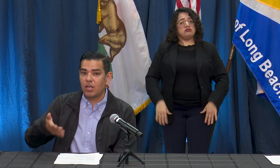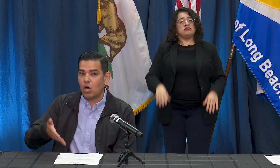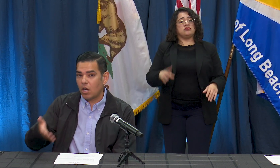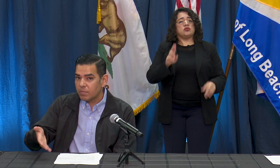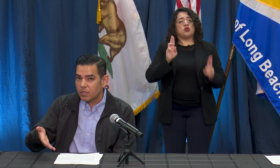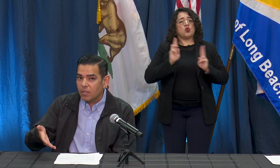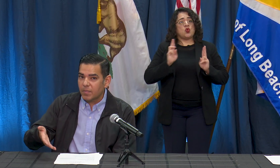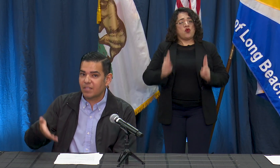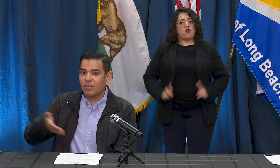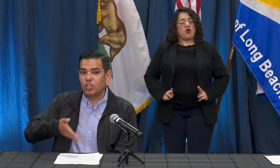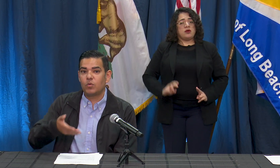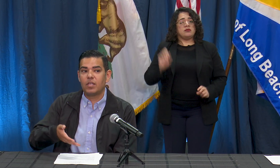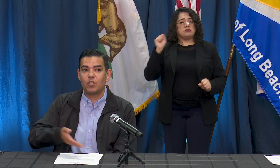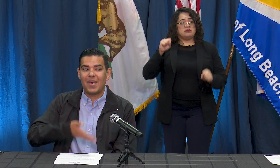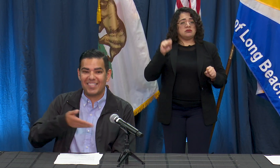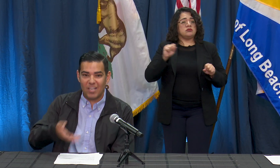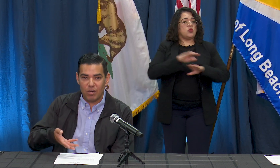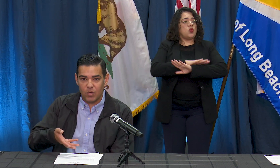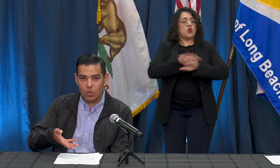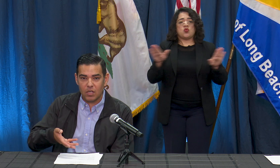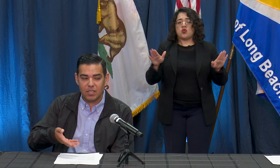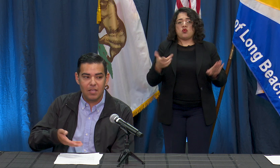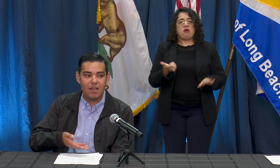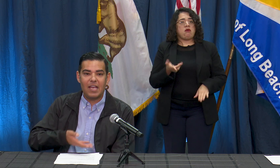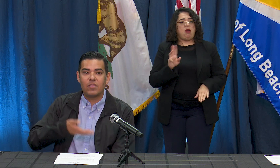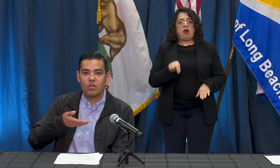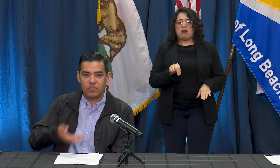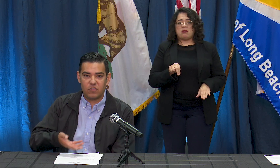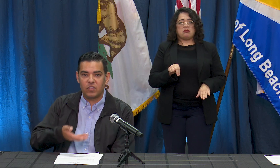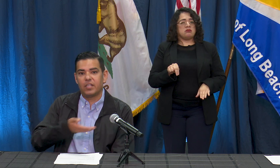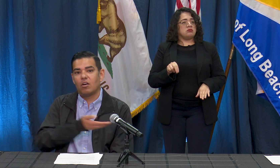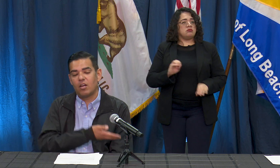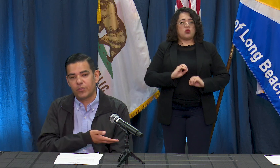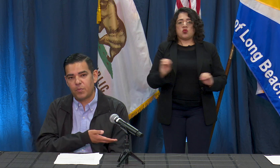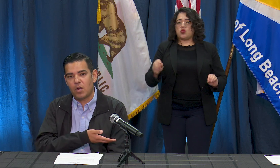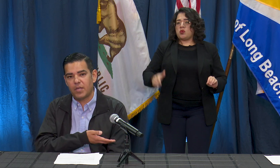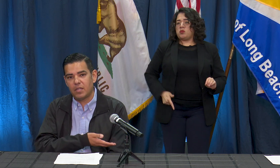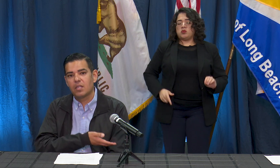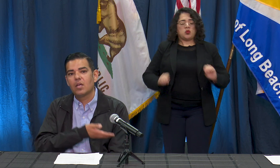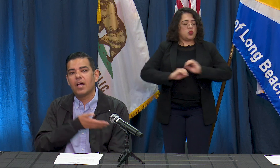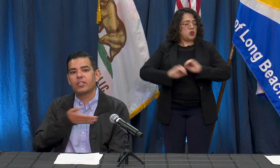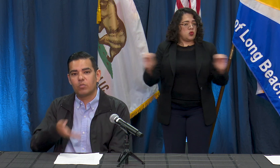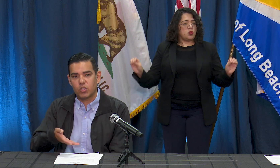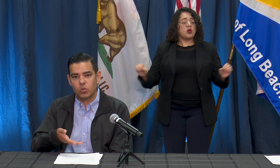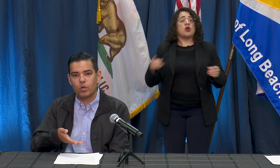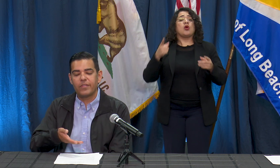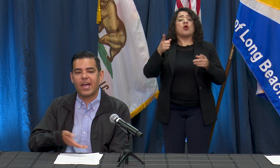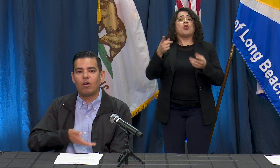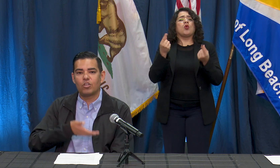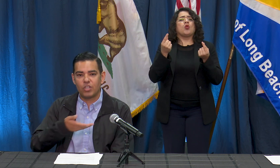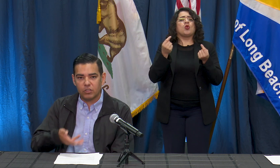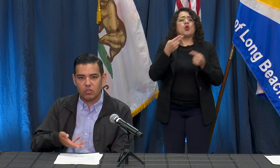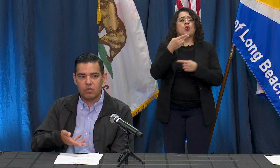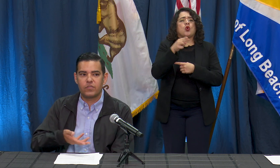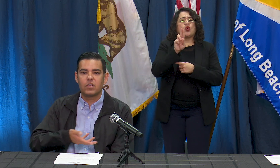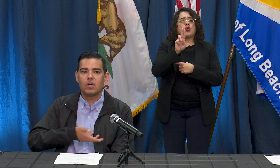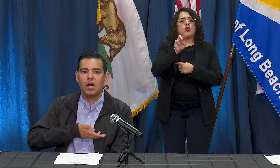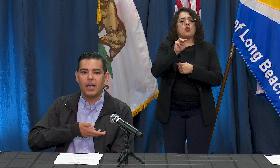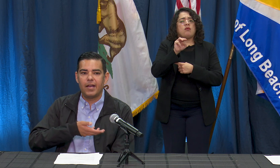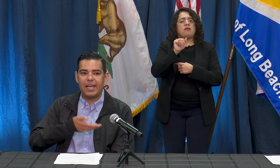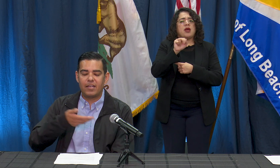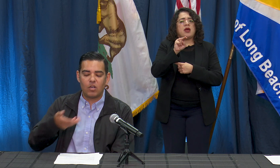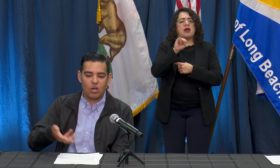also be unarmed because they're doing humanitarian work and they're assisting our health department to ensure that our